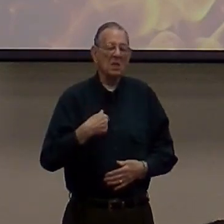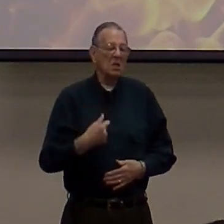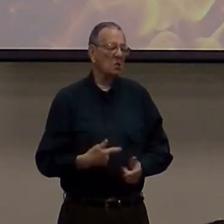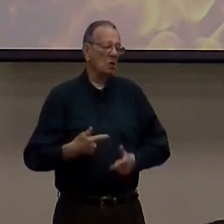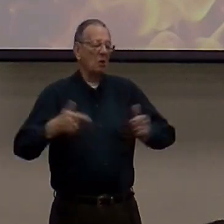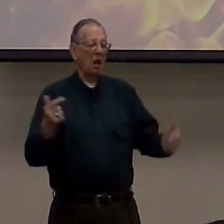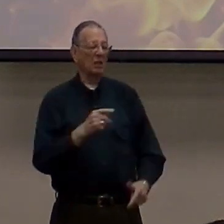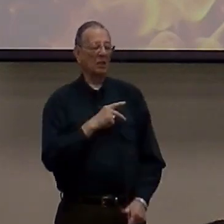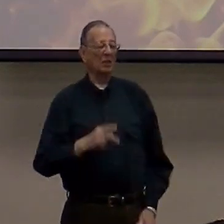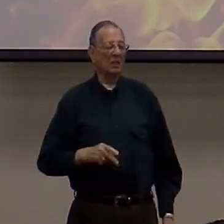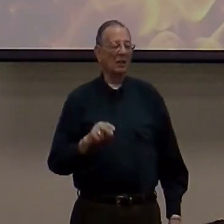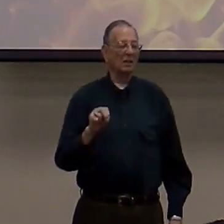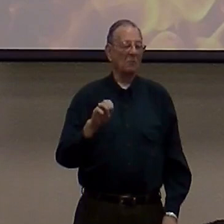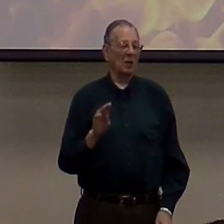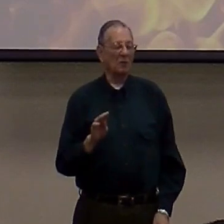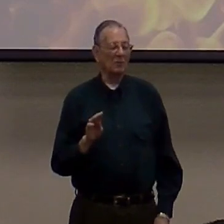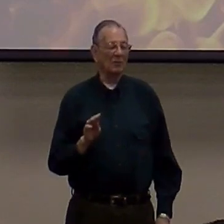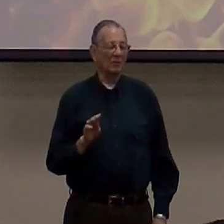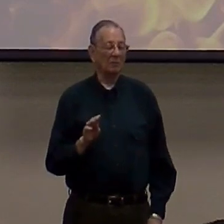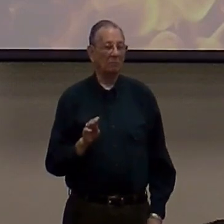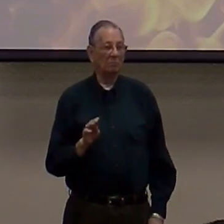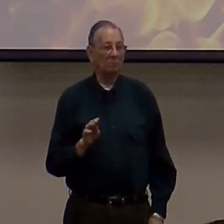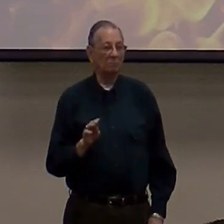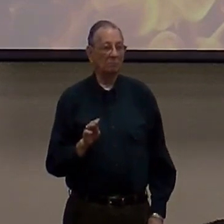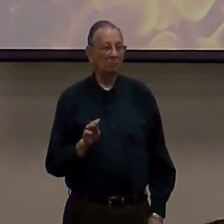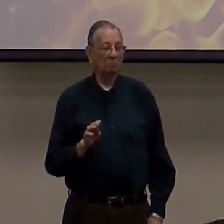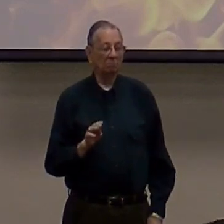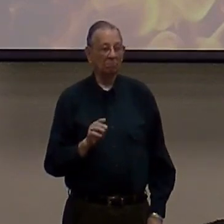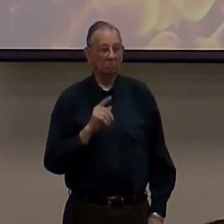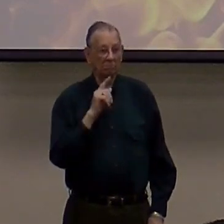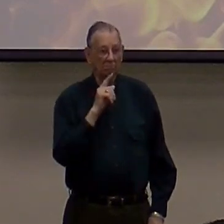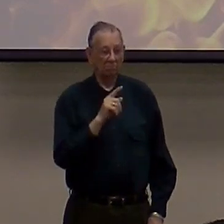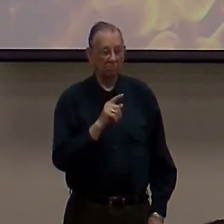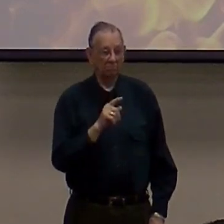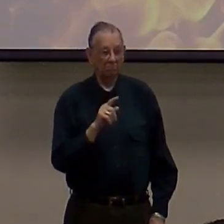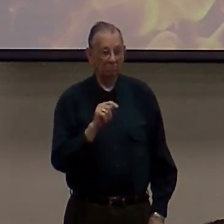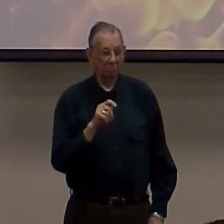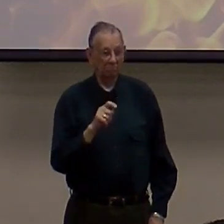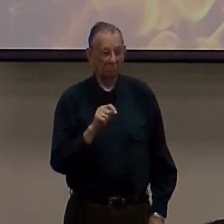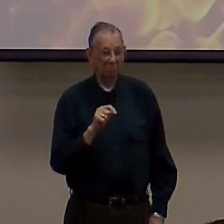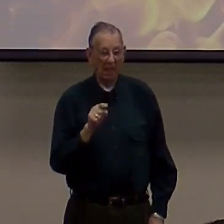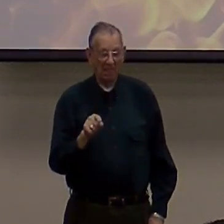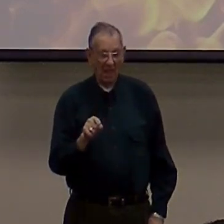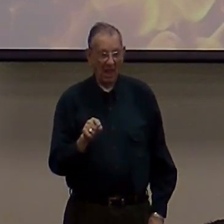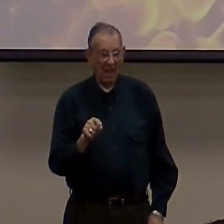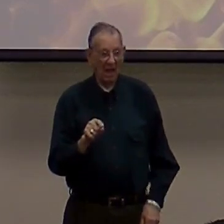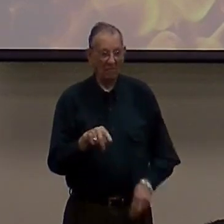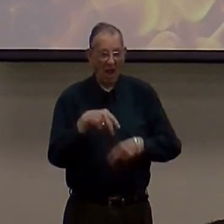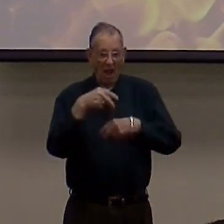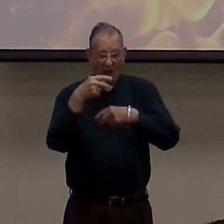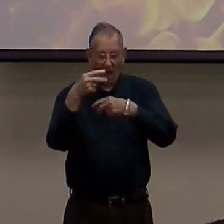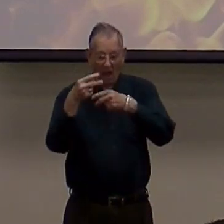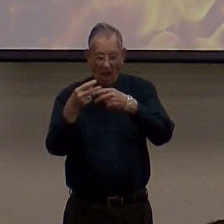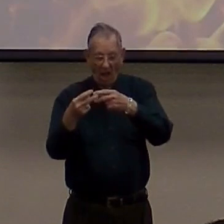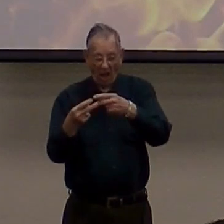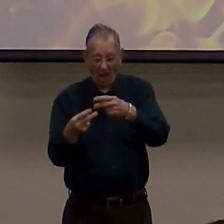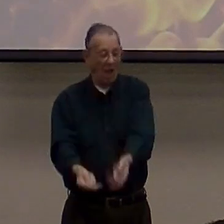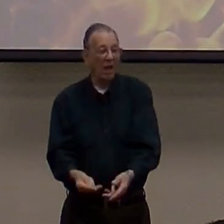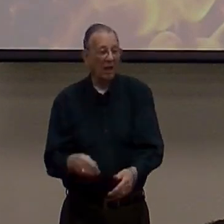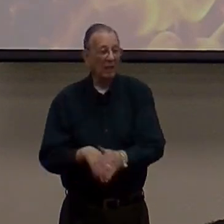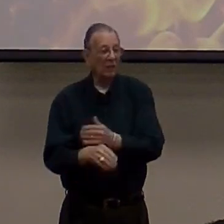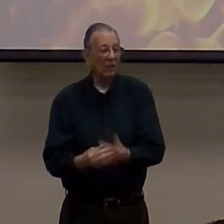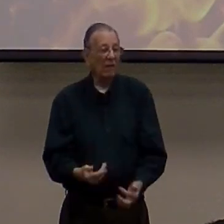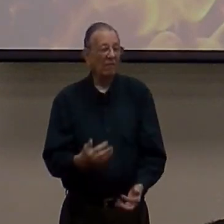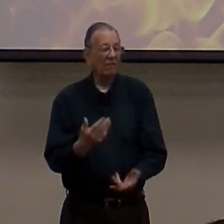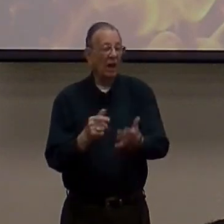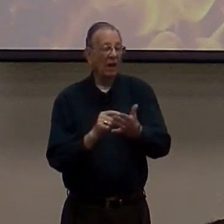king Nebuchadnezzar. And so indeed, the text says, they fall into the fire.